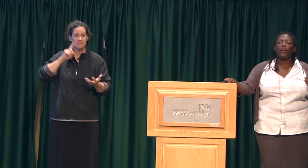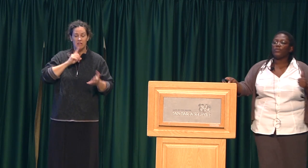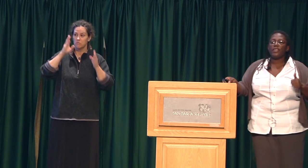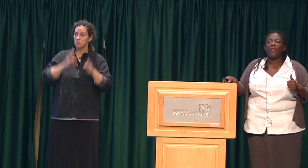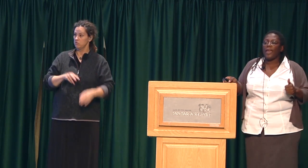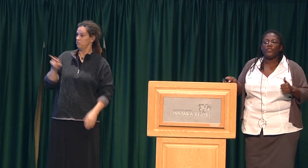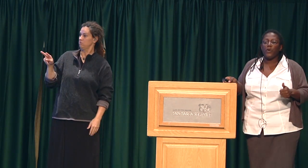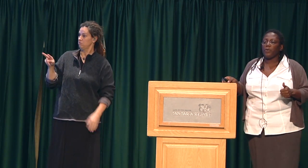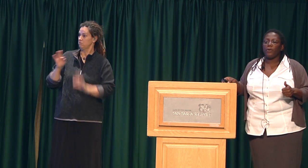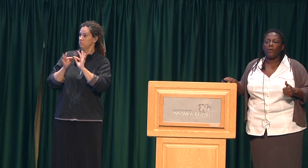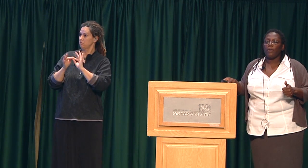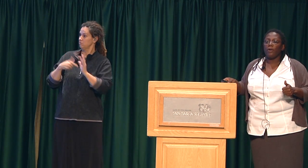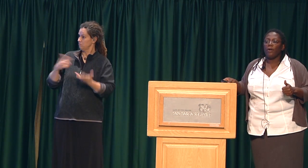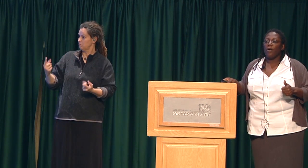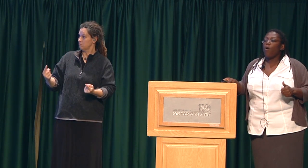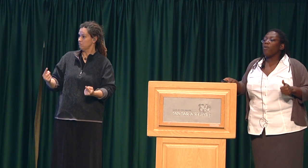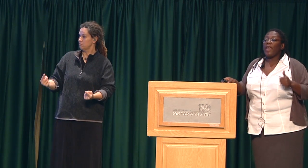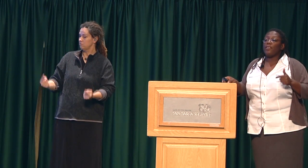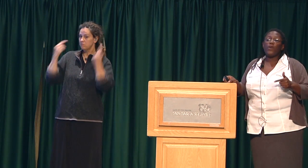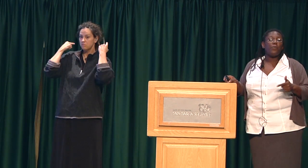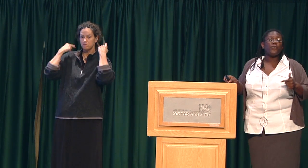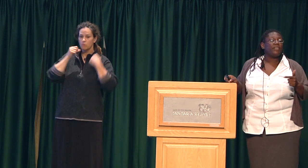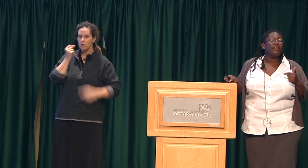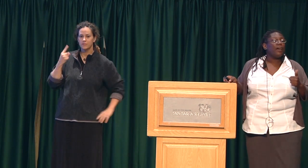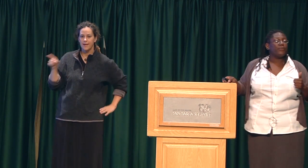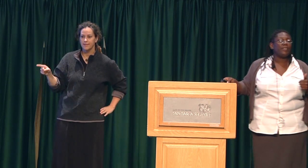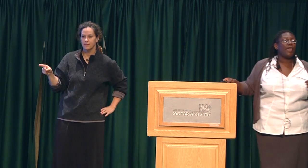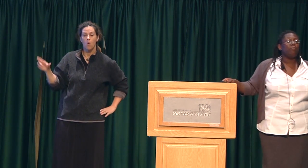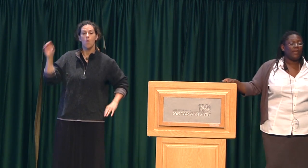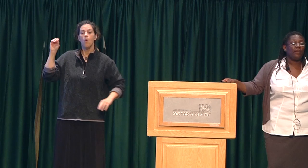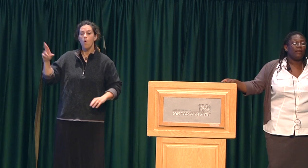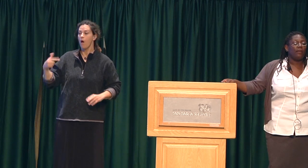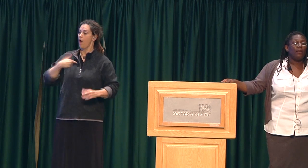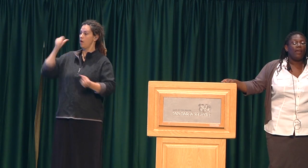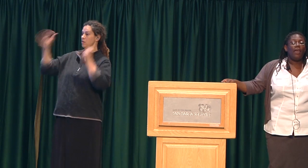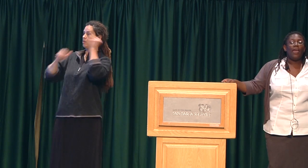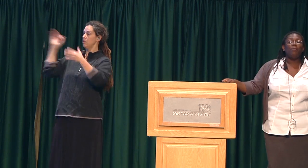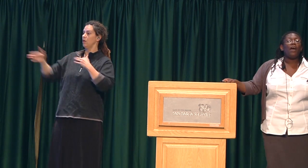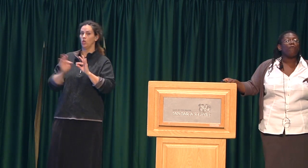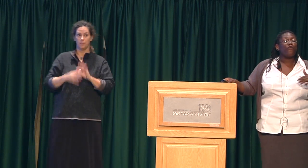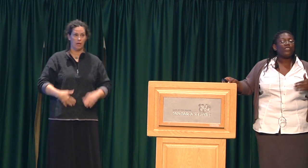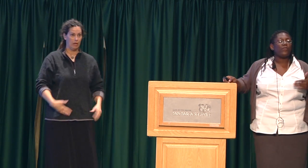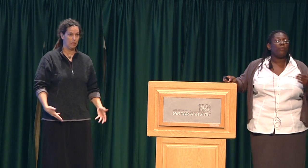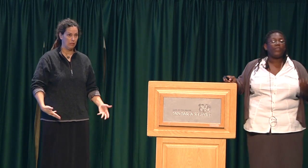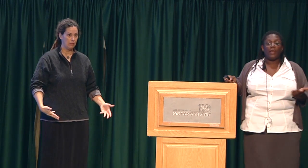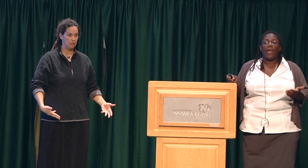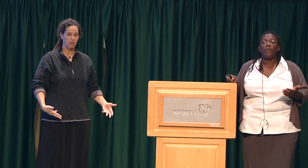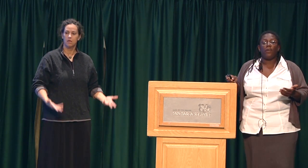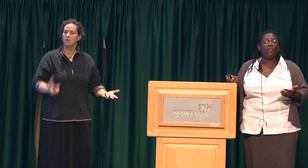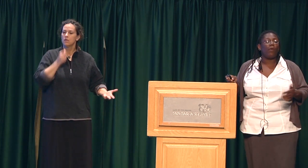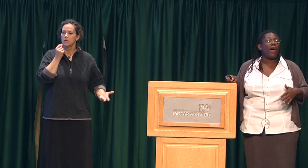I don't understand that interpreter. Or that interpreter didn't understand me, and become frustrated